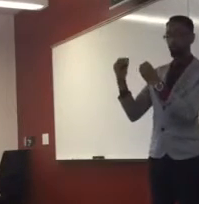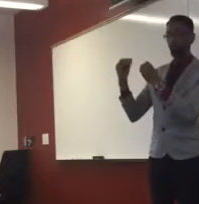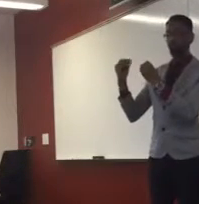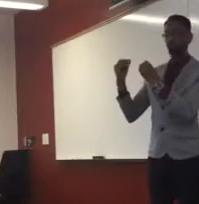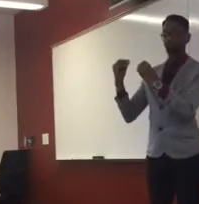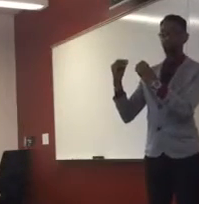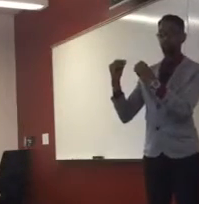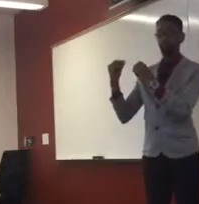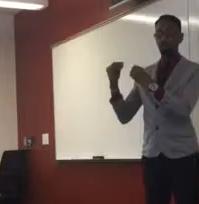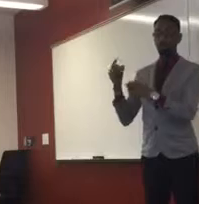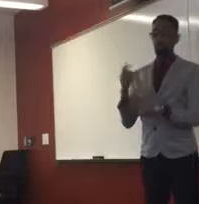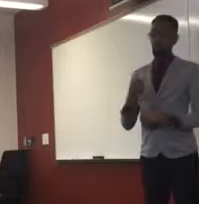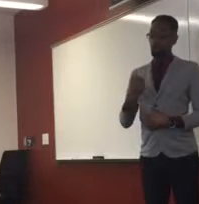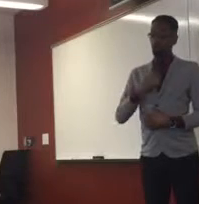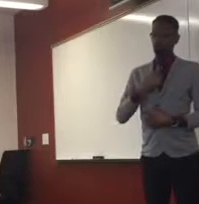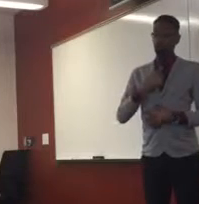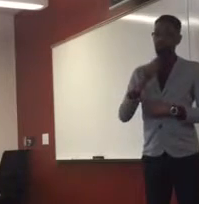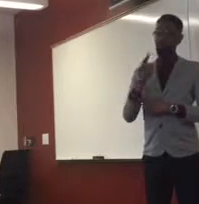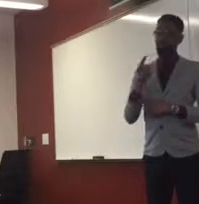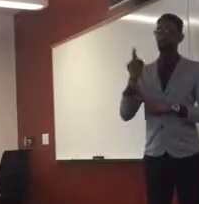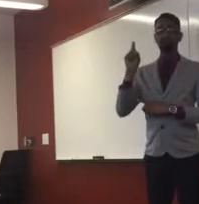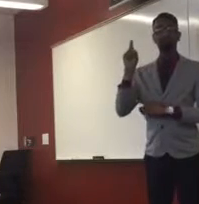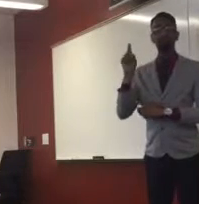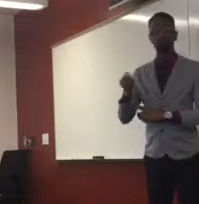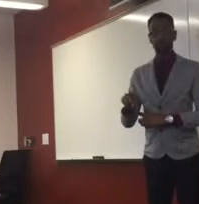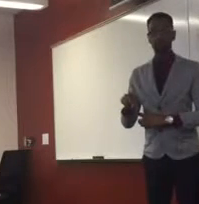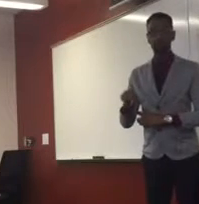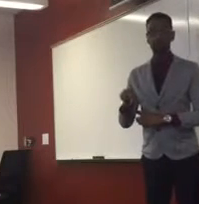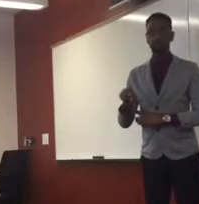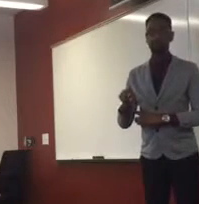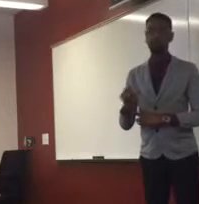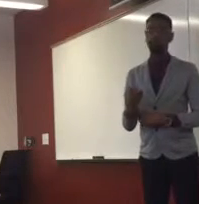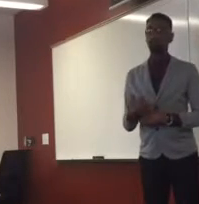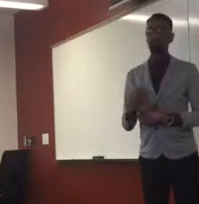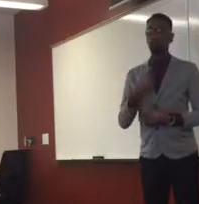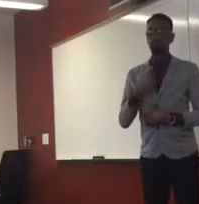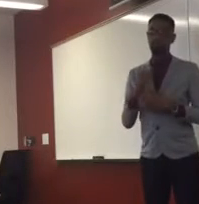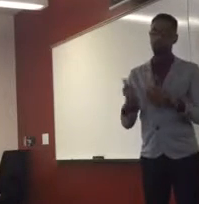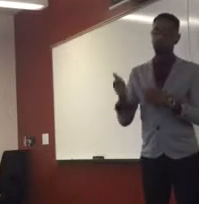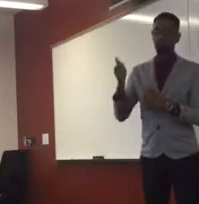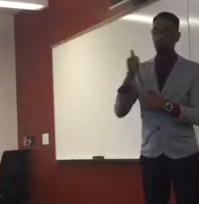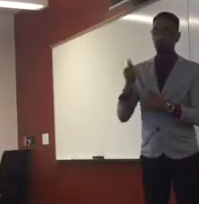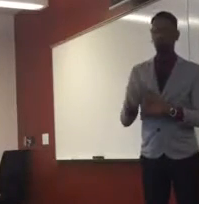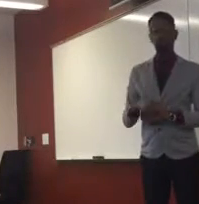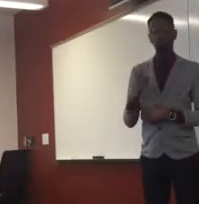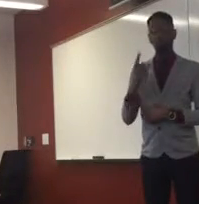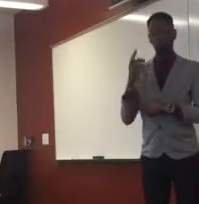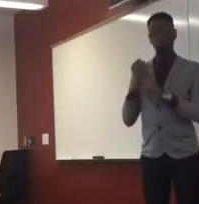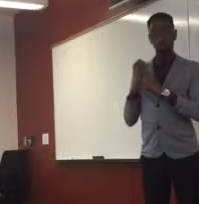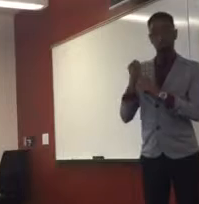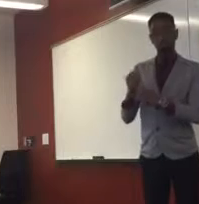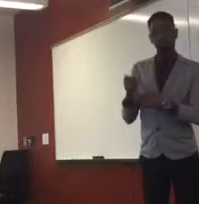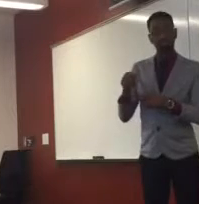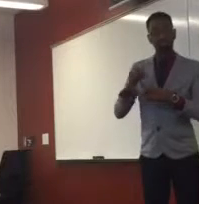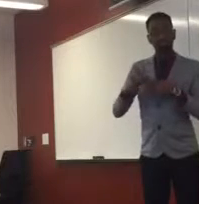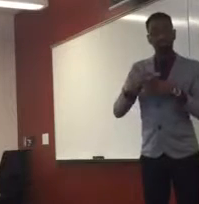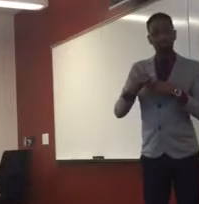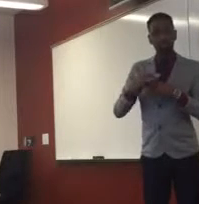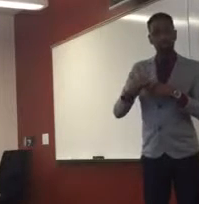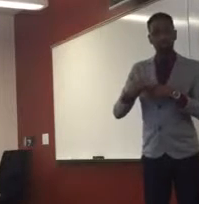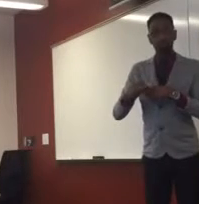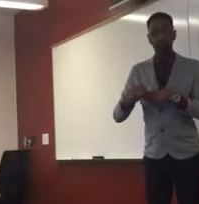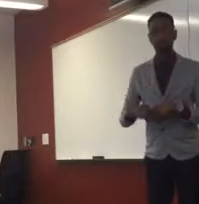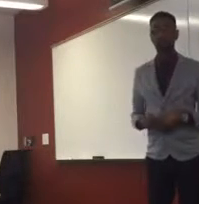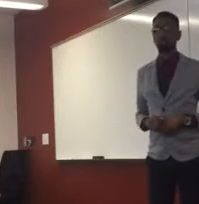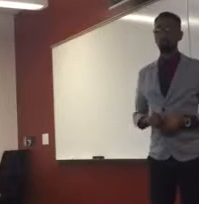that you have to put yourself first. In fact, that is one of the traditions that they practice. Your